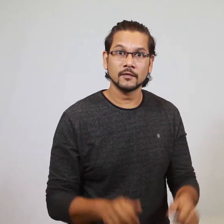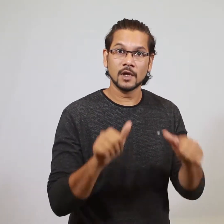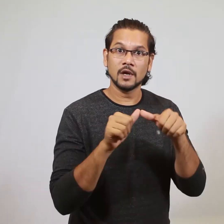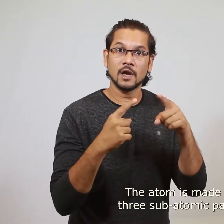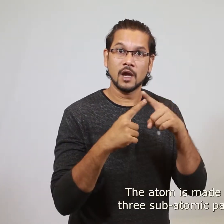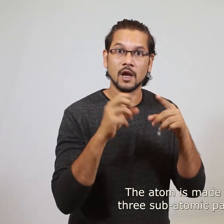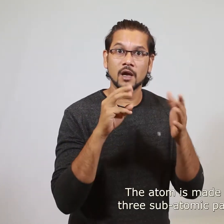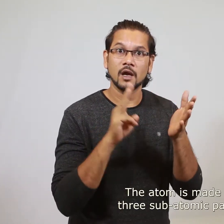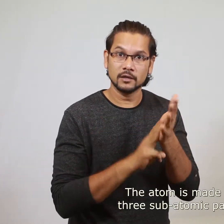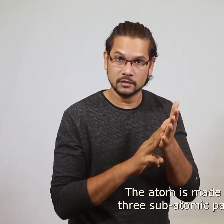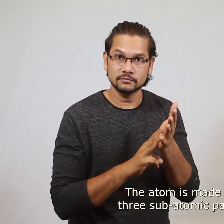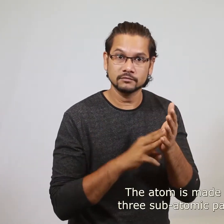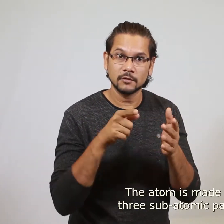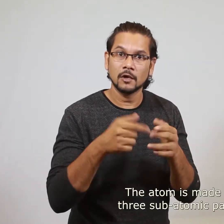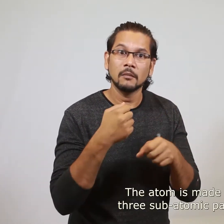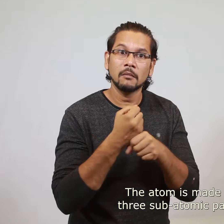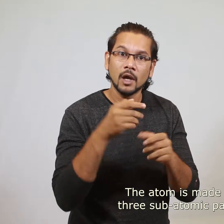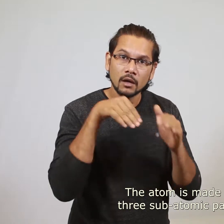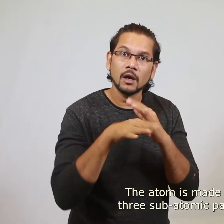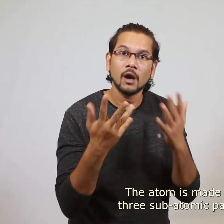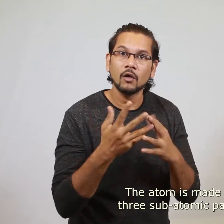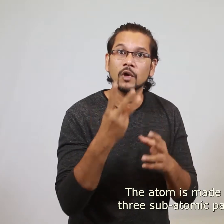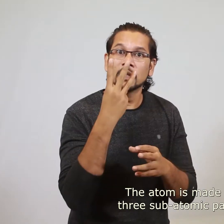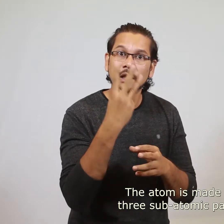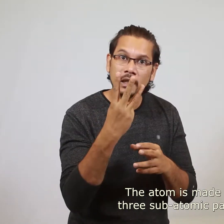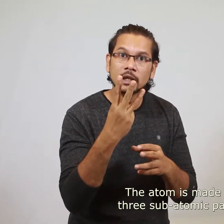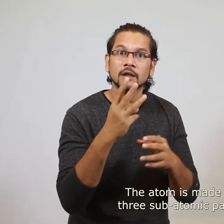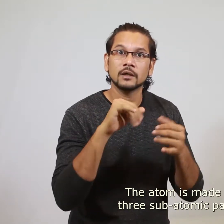The atom is made up of 3 subatomic particles.